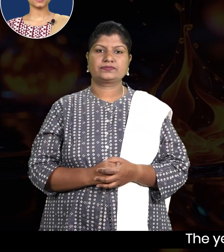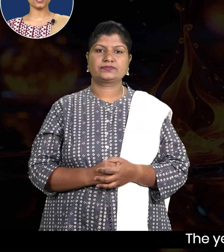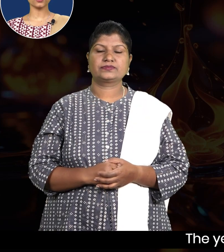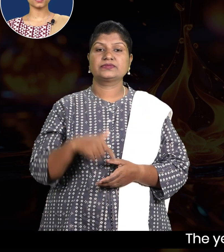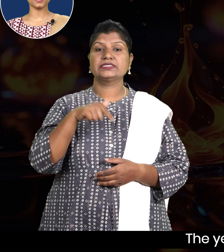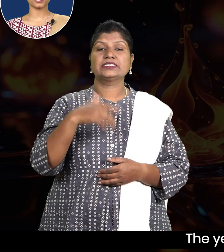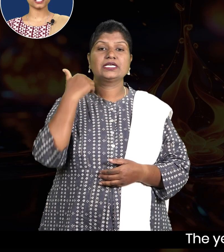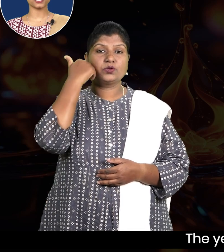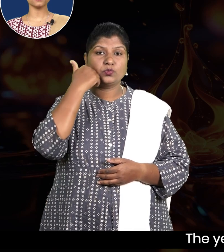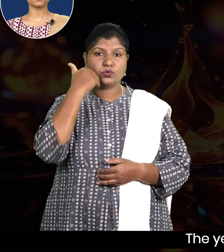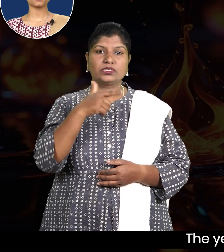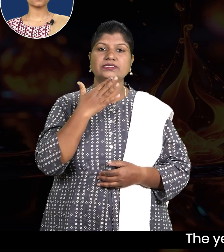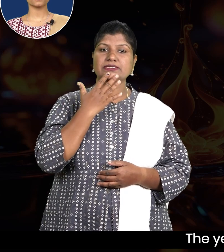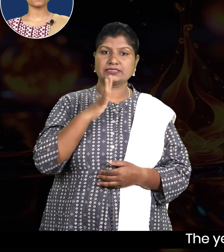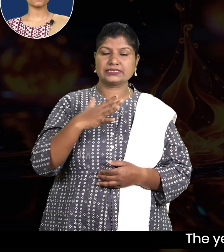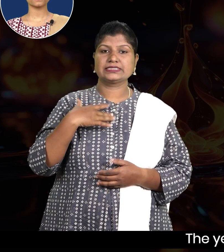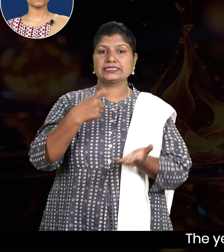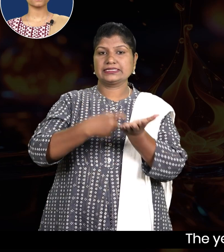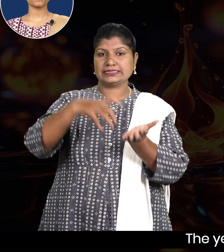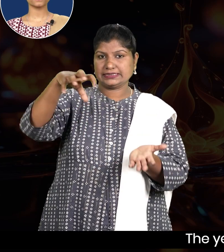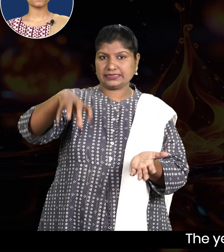The yellow color region,